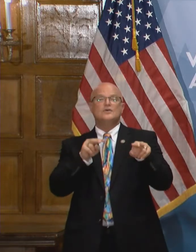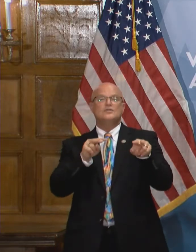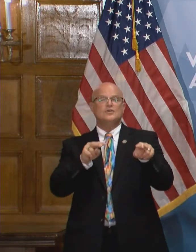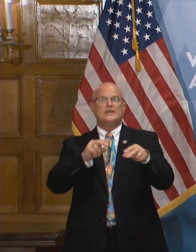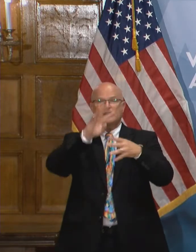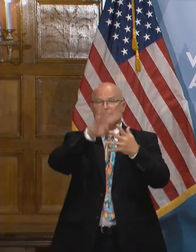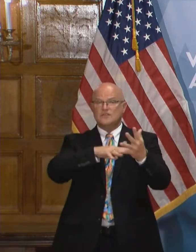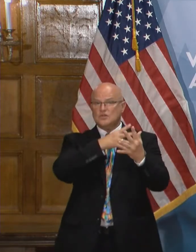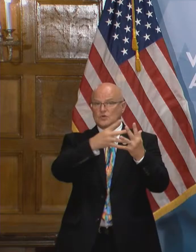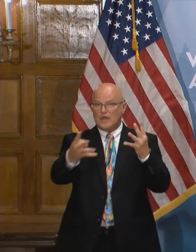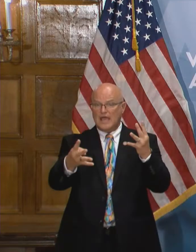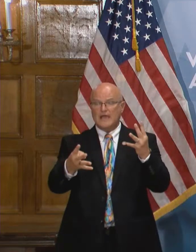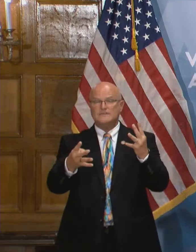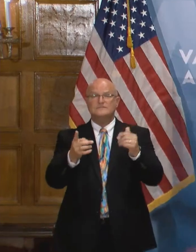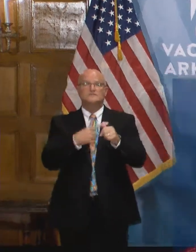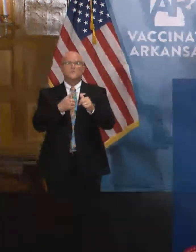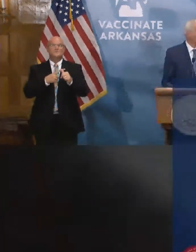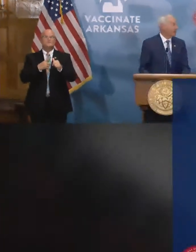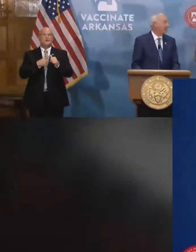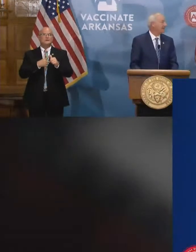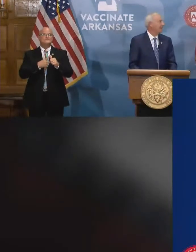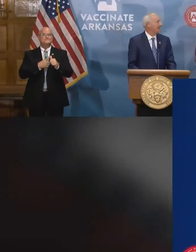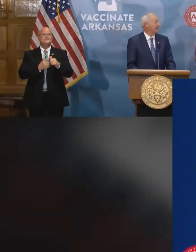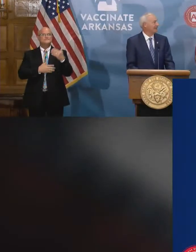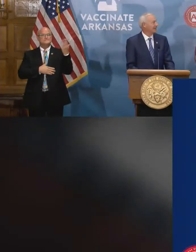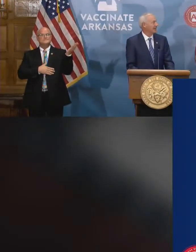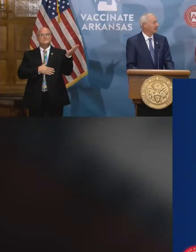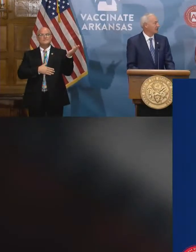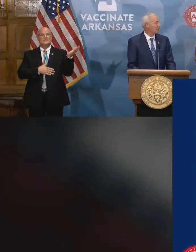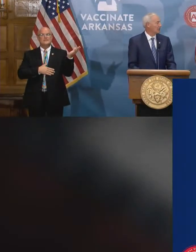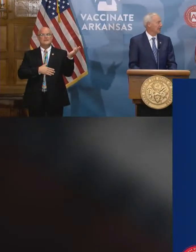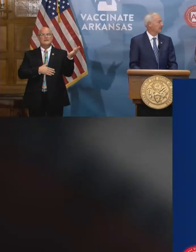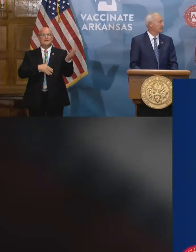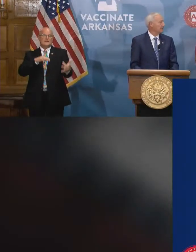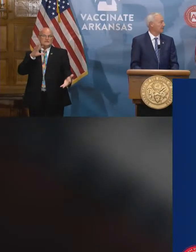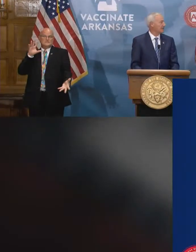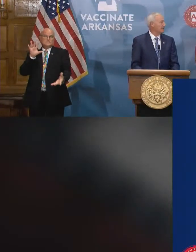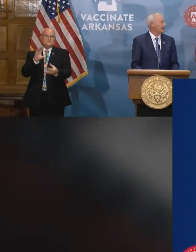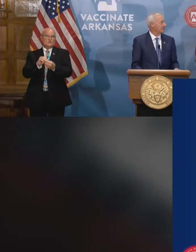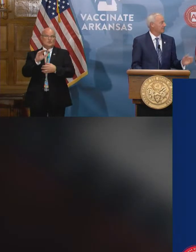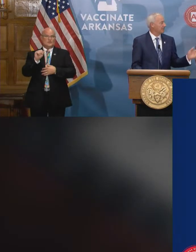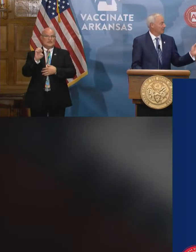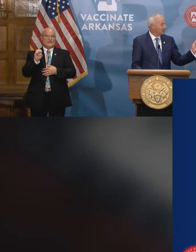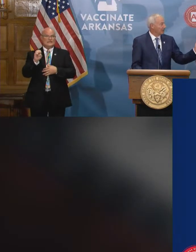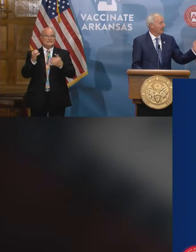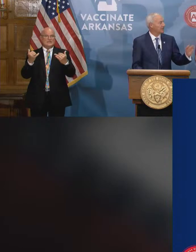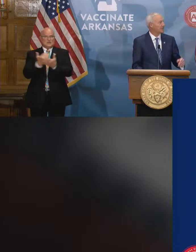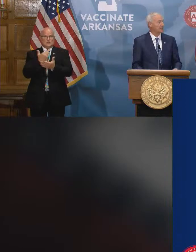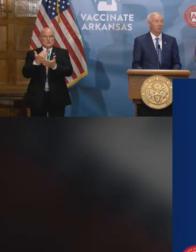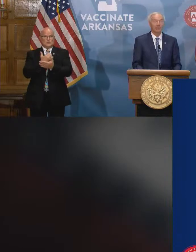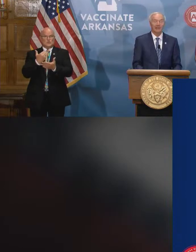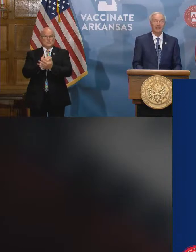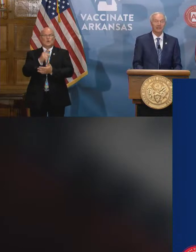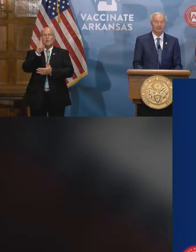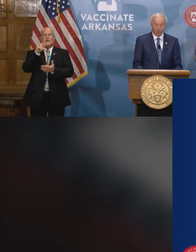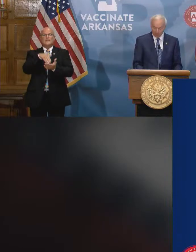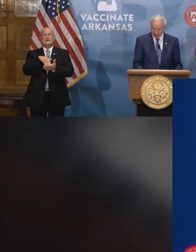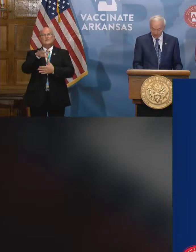the graphs, first of all, we'll see that our total cases, our new cases,